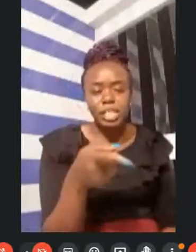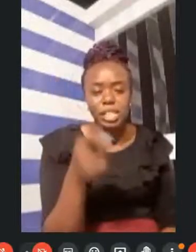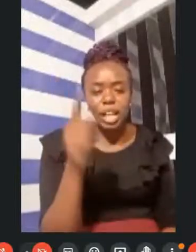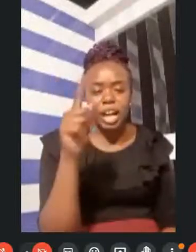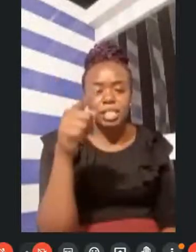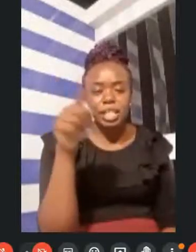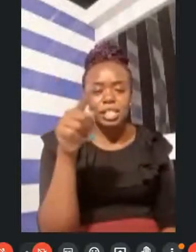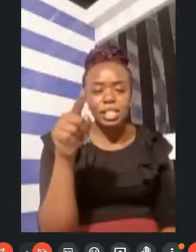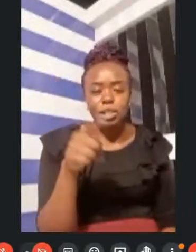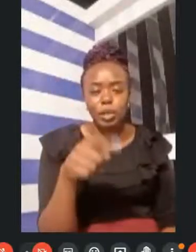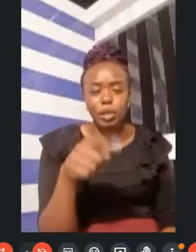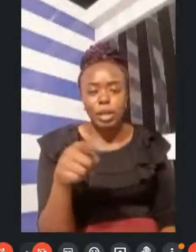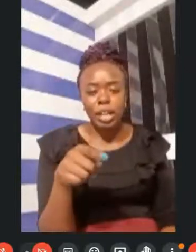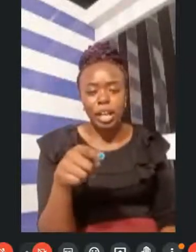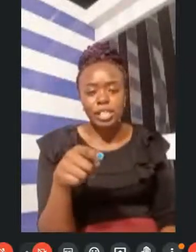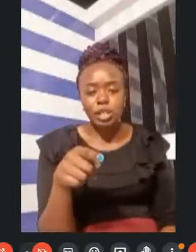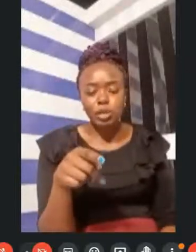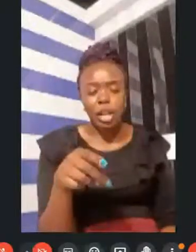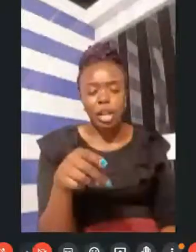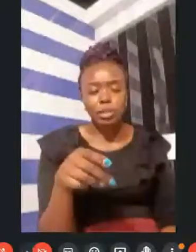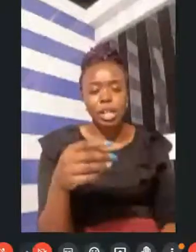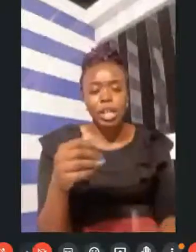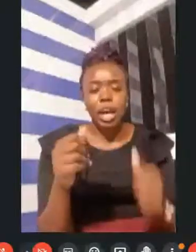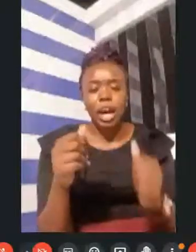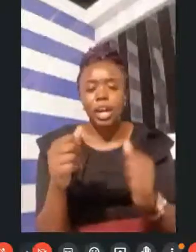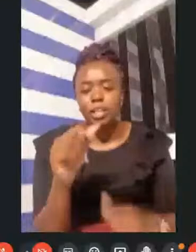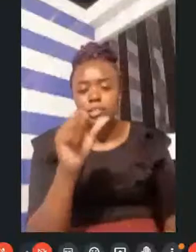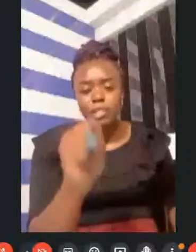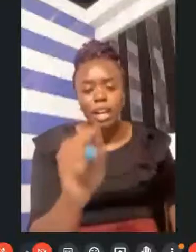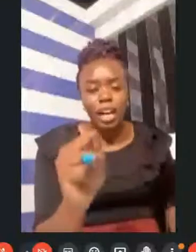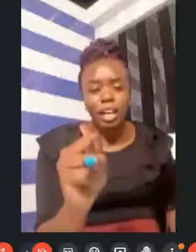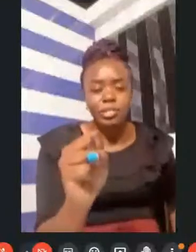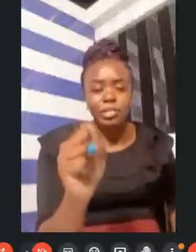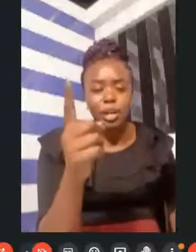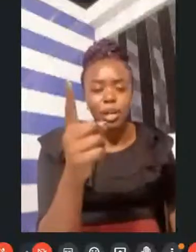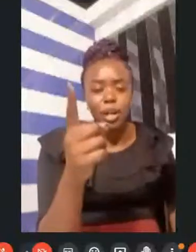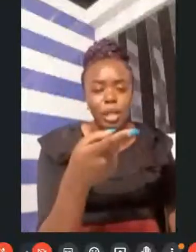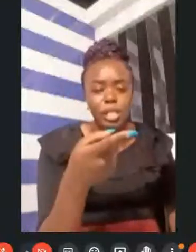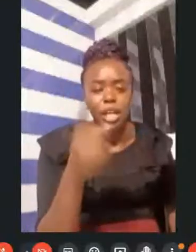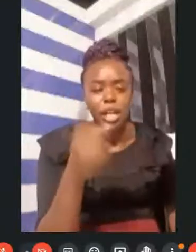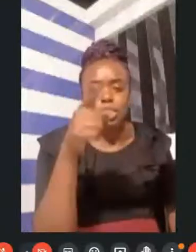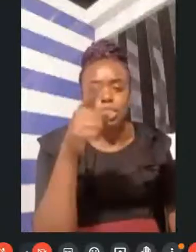So percent slash 0 up and like a 0 down. Yeah,